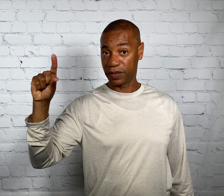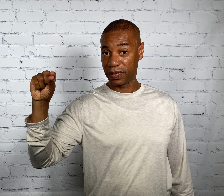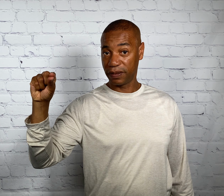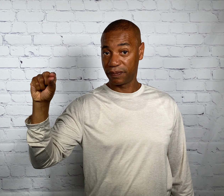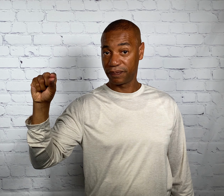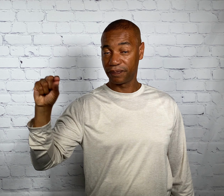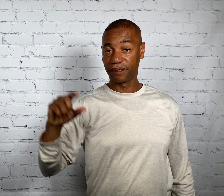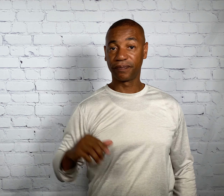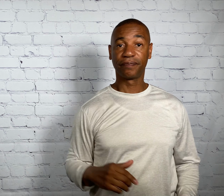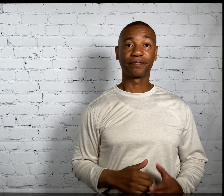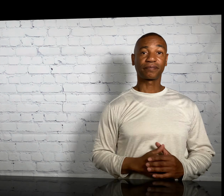20.